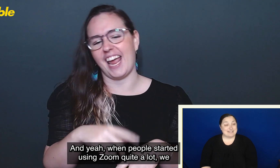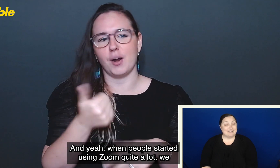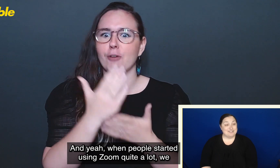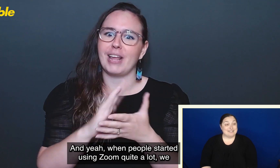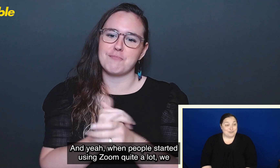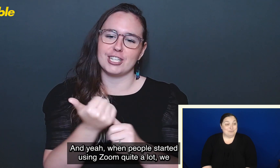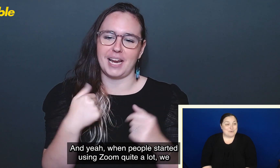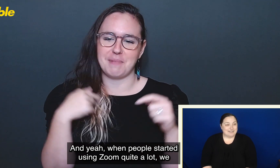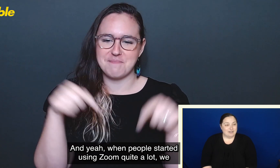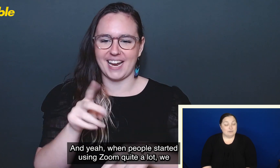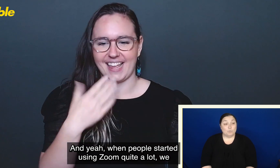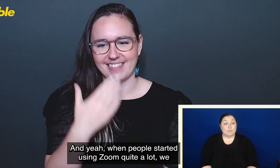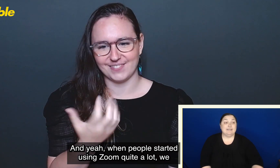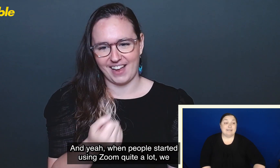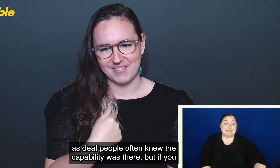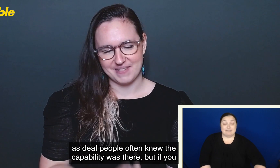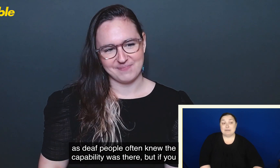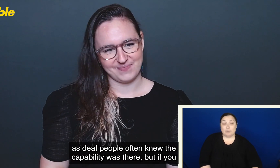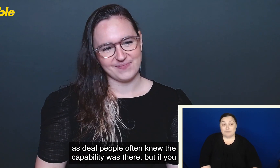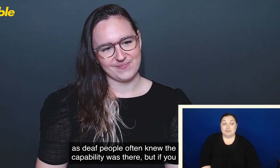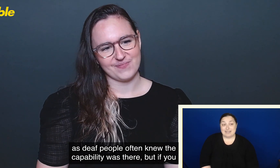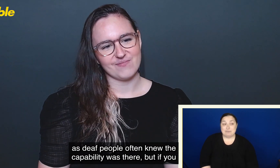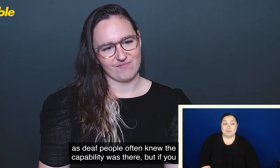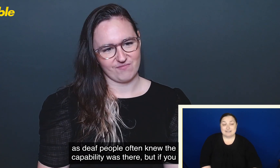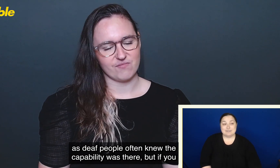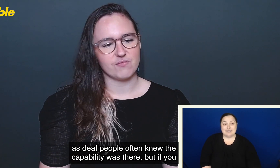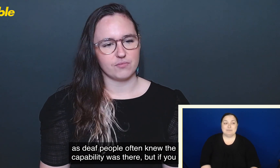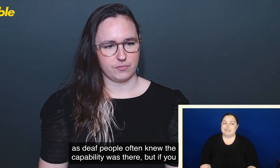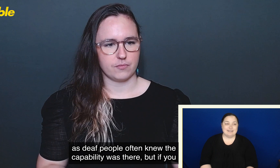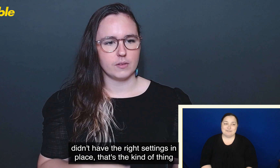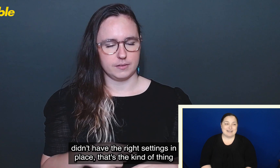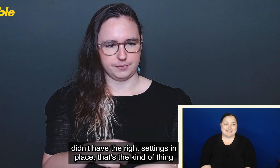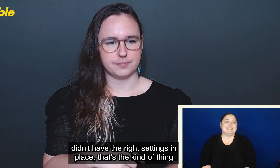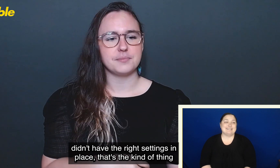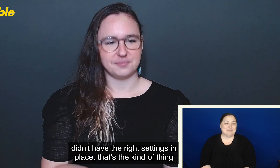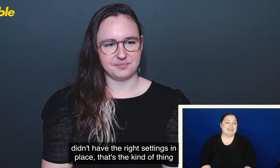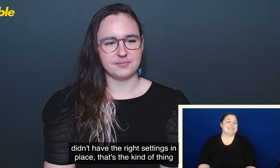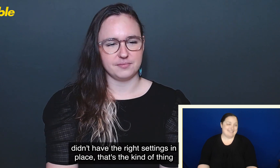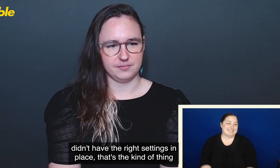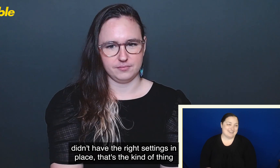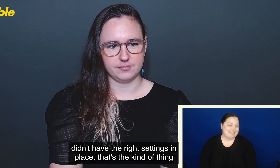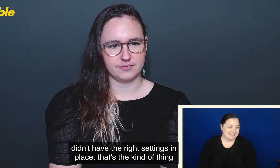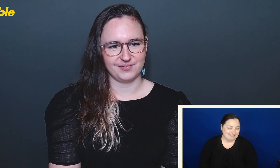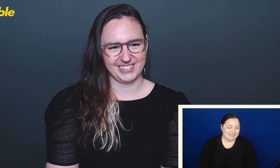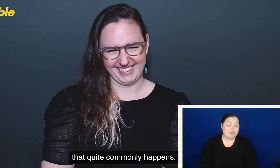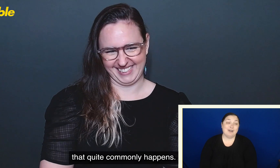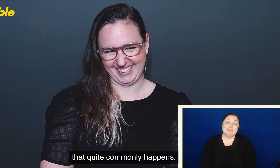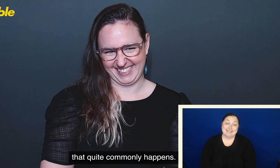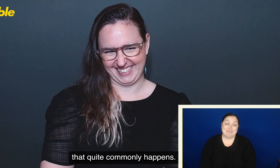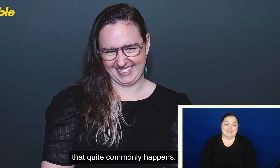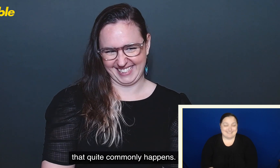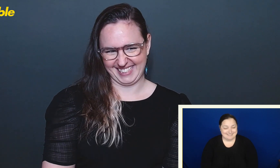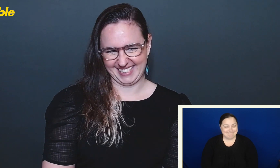When people started using Zoom quite a lot, we as deaf people often knew the capability was there, but if you didn't have the right settings in place, that's the kind of thing that